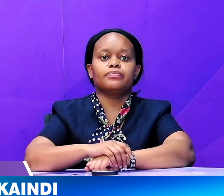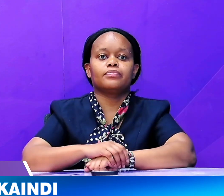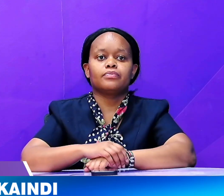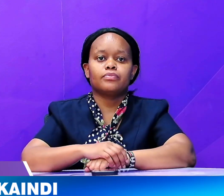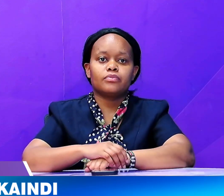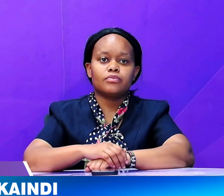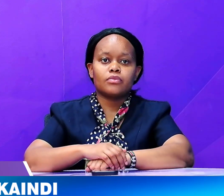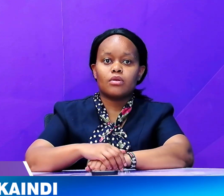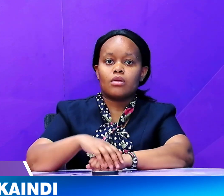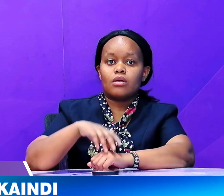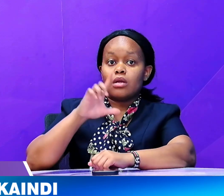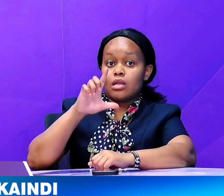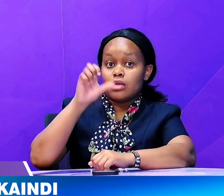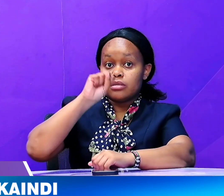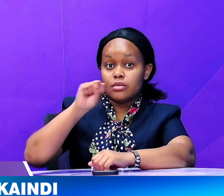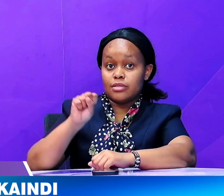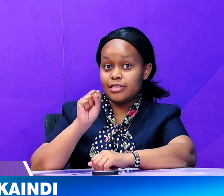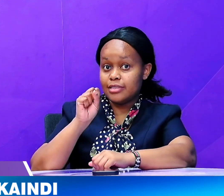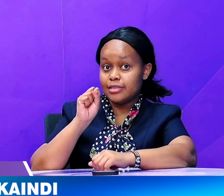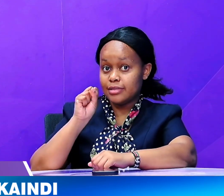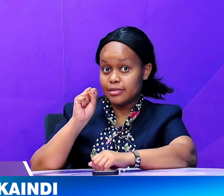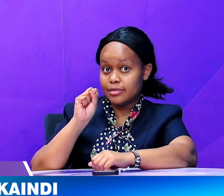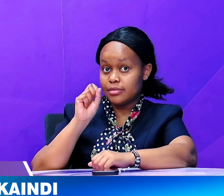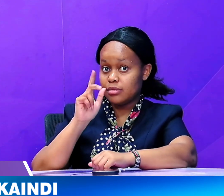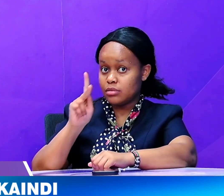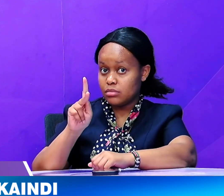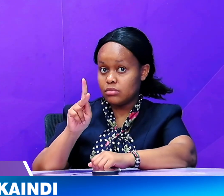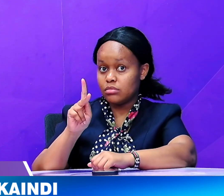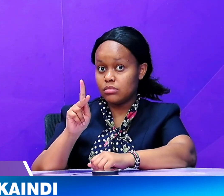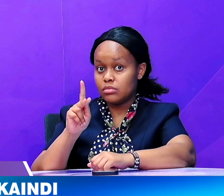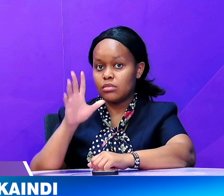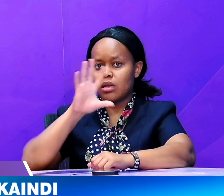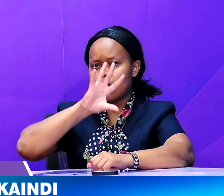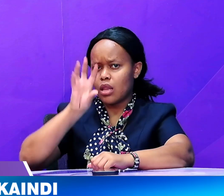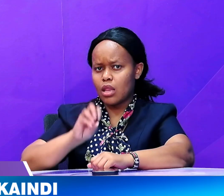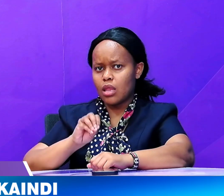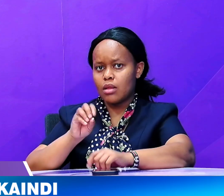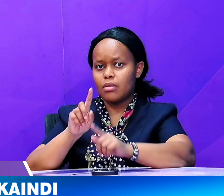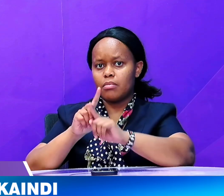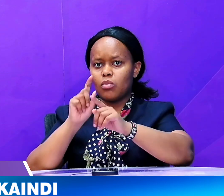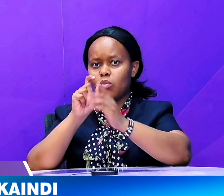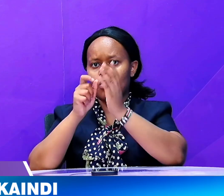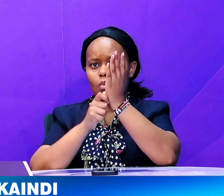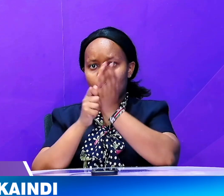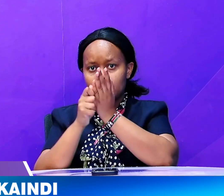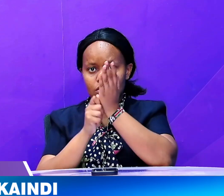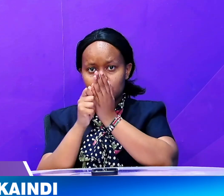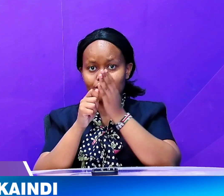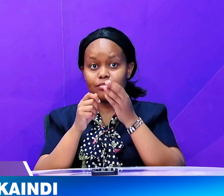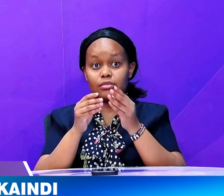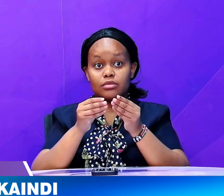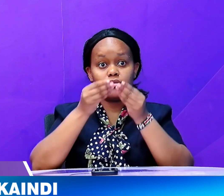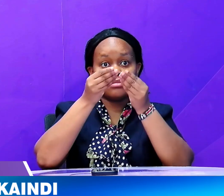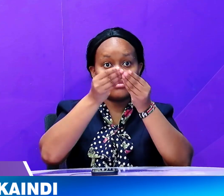health insurance plan tailored for legal professions. The scheme, developed